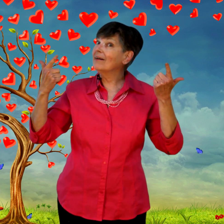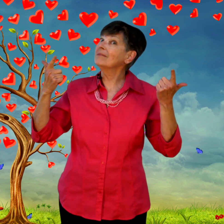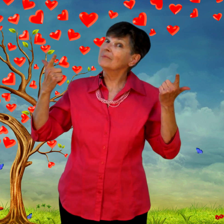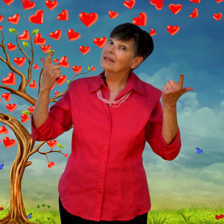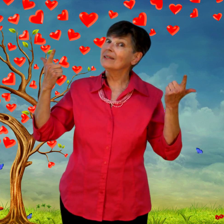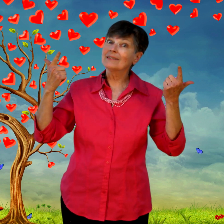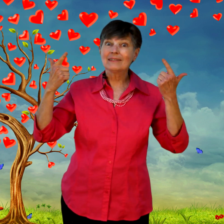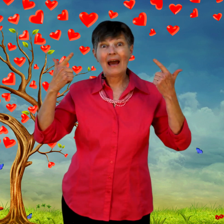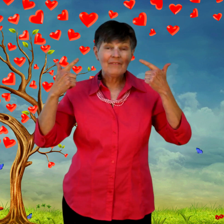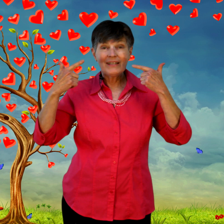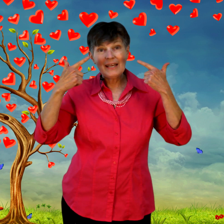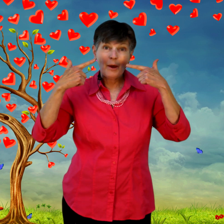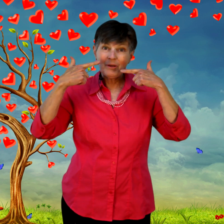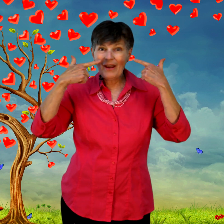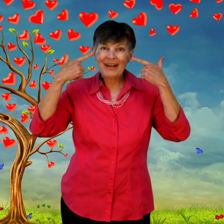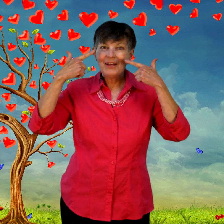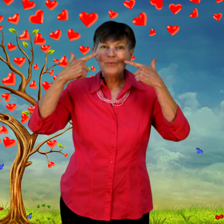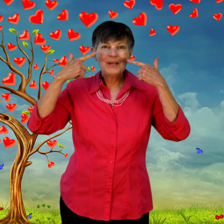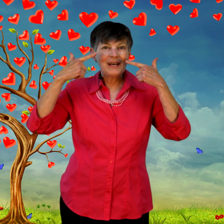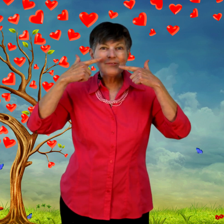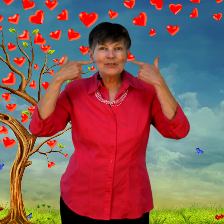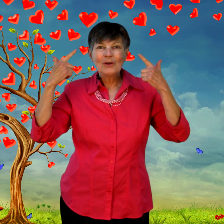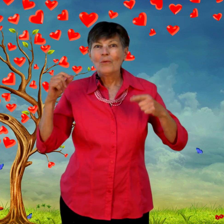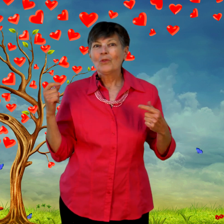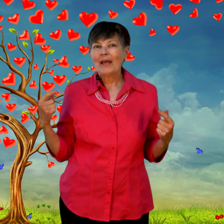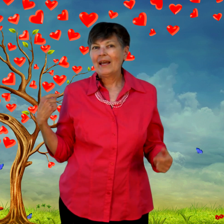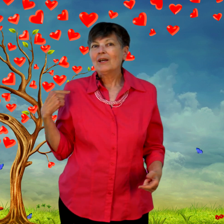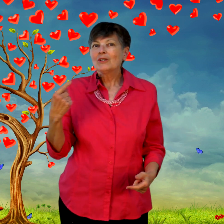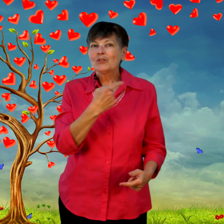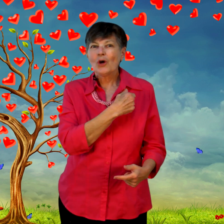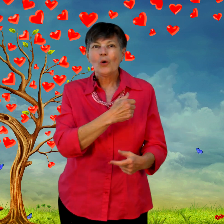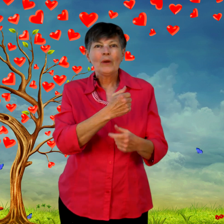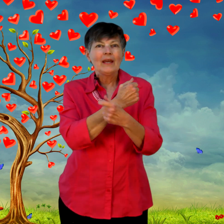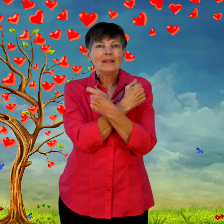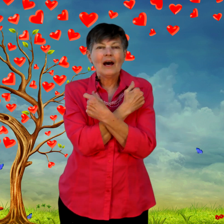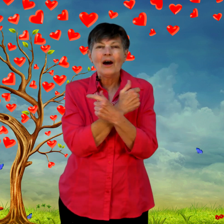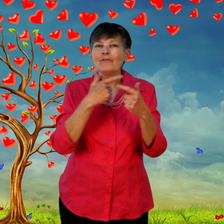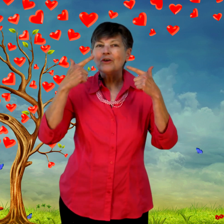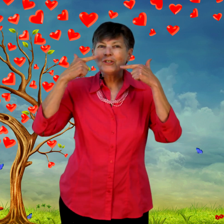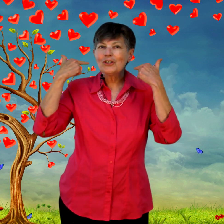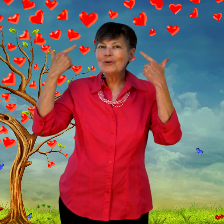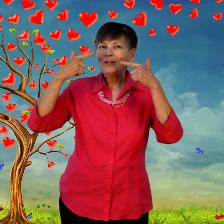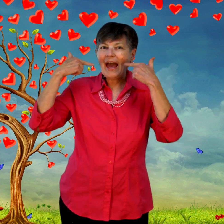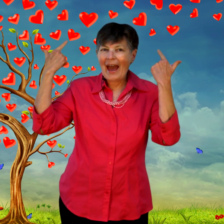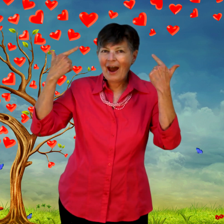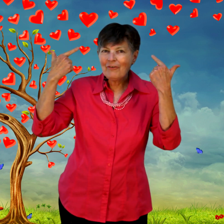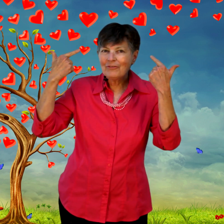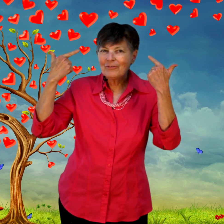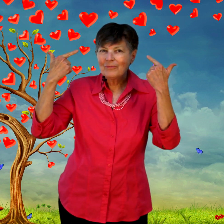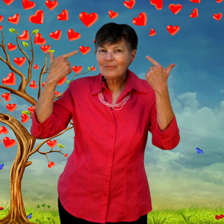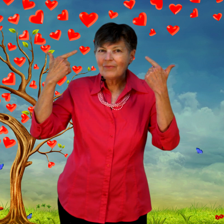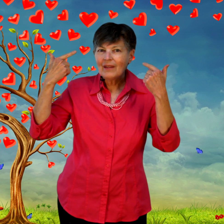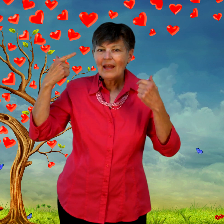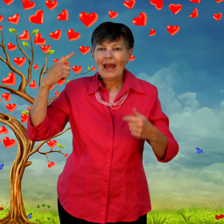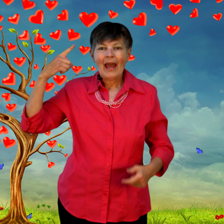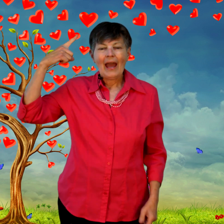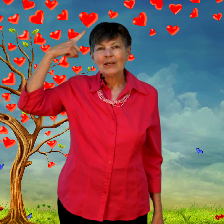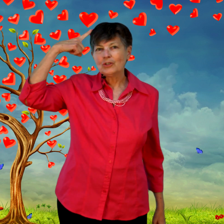smile because laughing is happy, right? We love, okay, so we love to laugh,